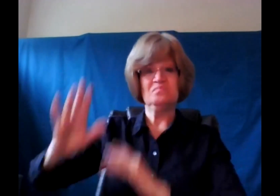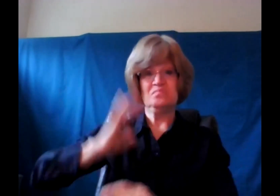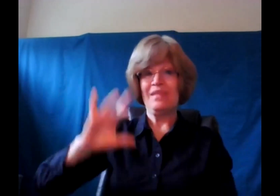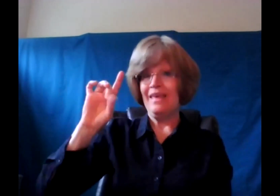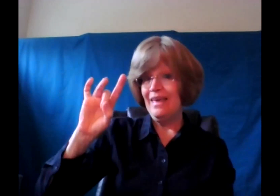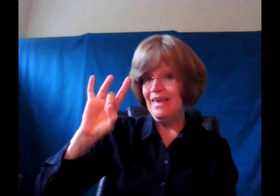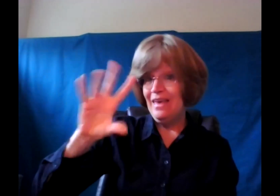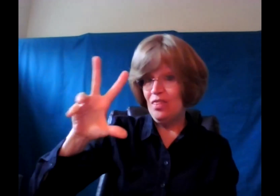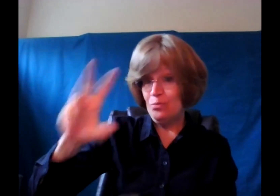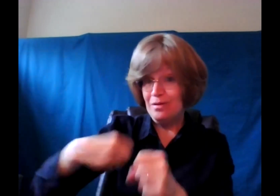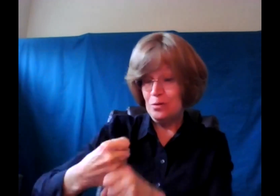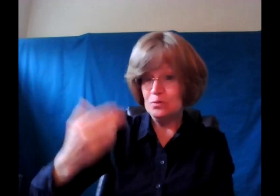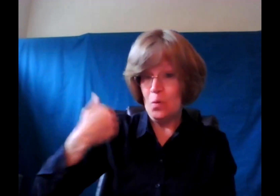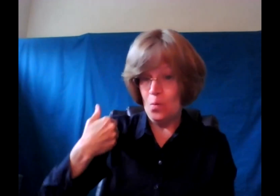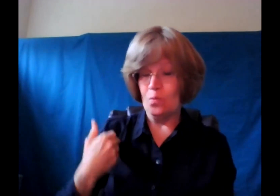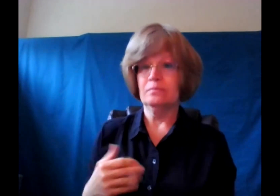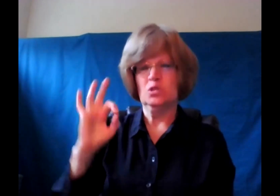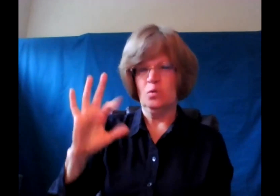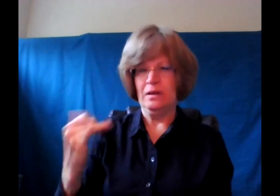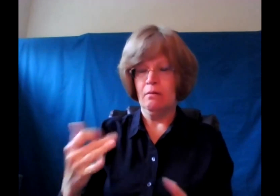83 years ago.